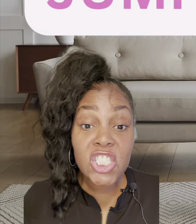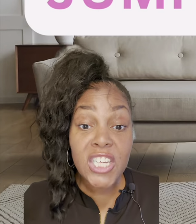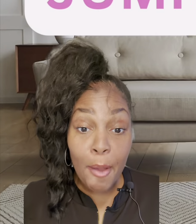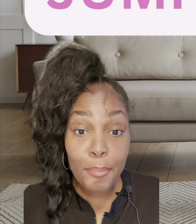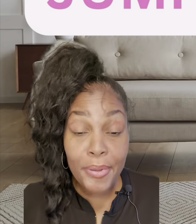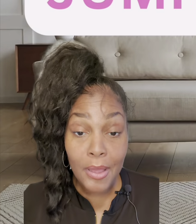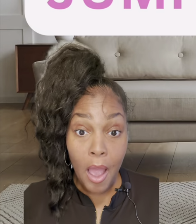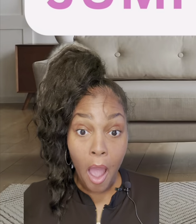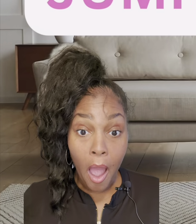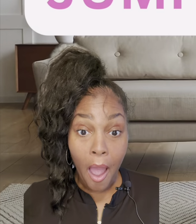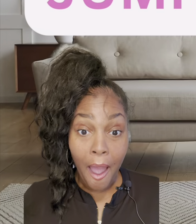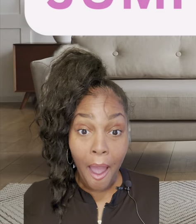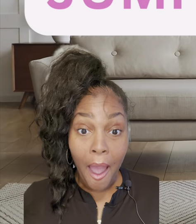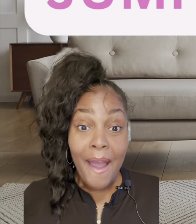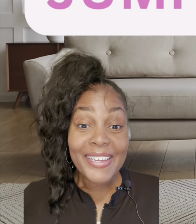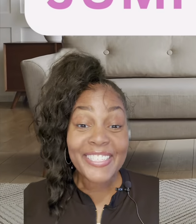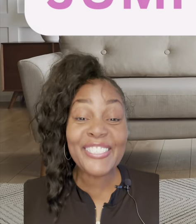Jump.